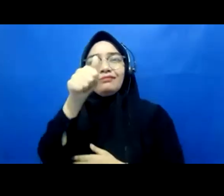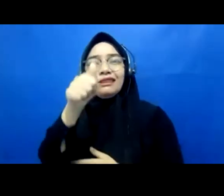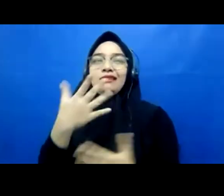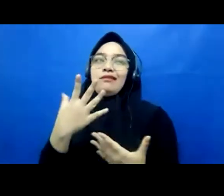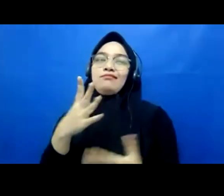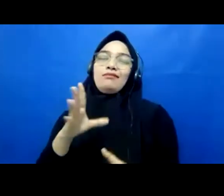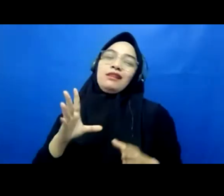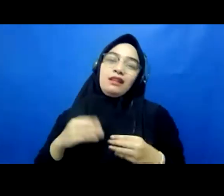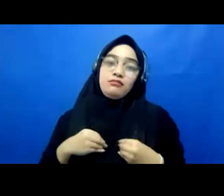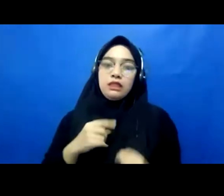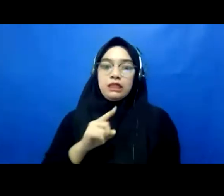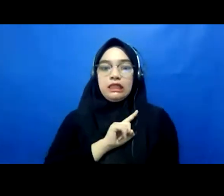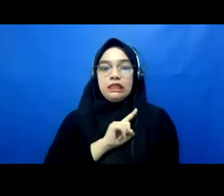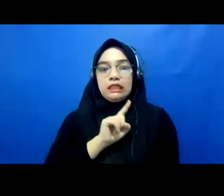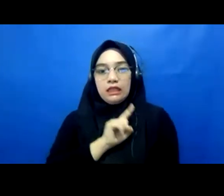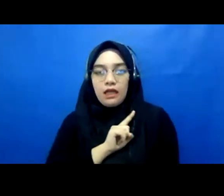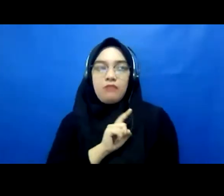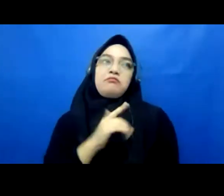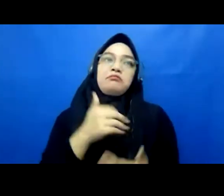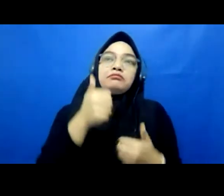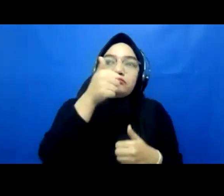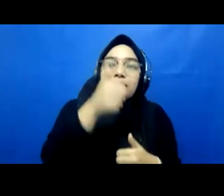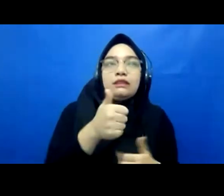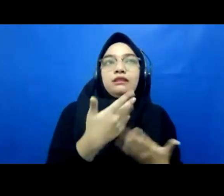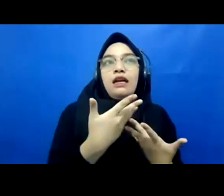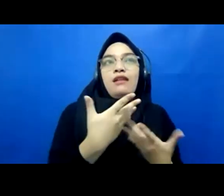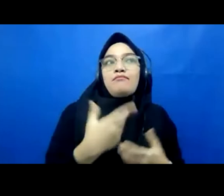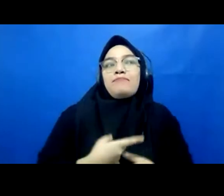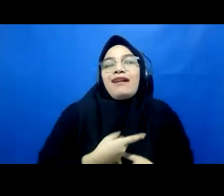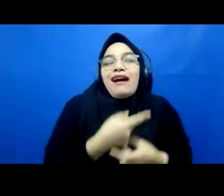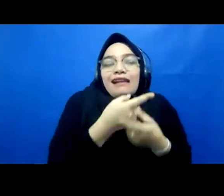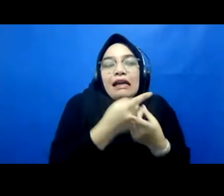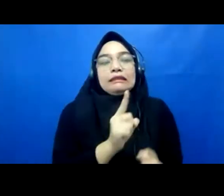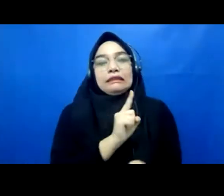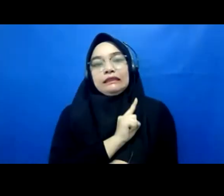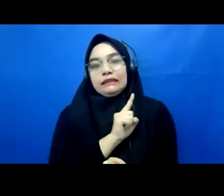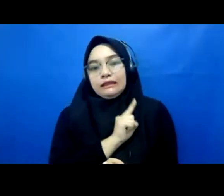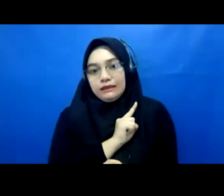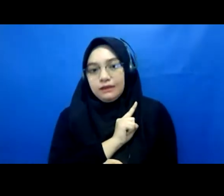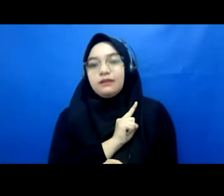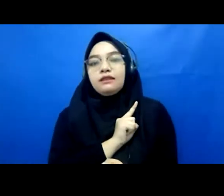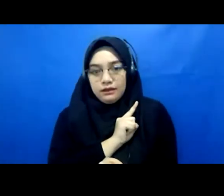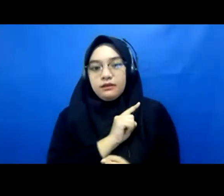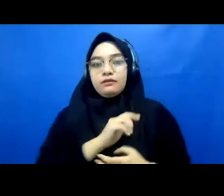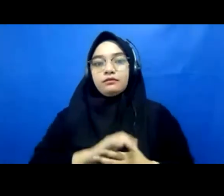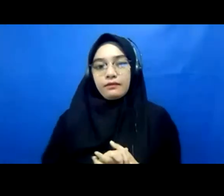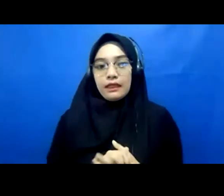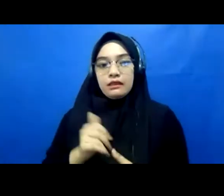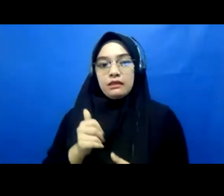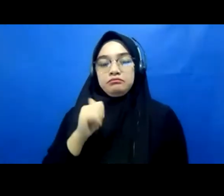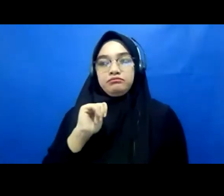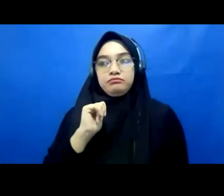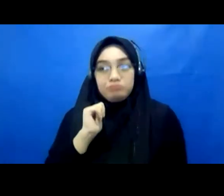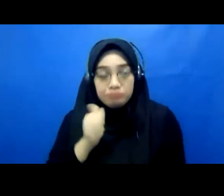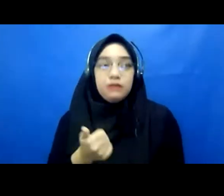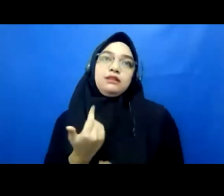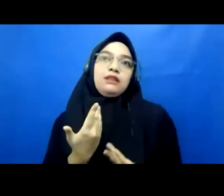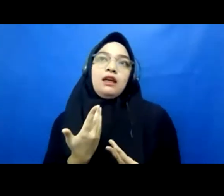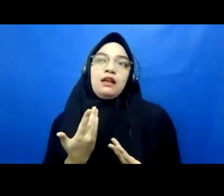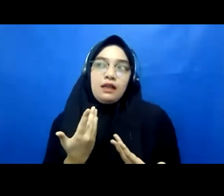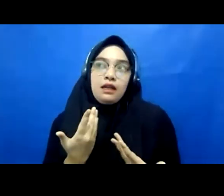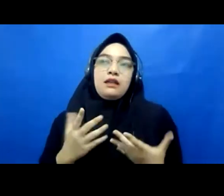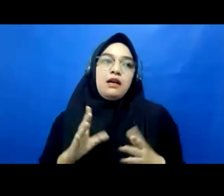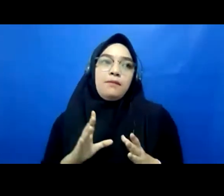behaviors and taught to value themselves, which then enables them to go on and be the value-adding employees that we know they can be.